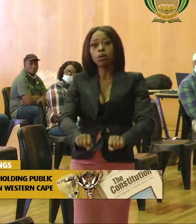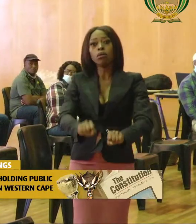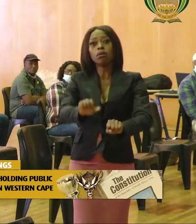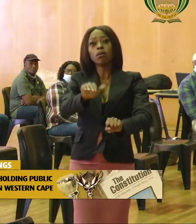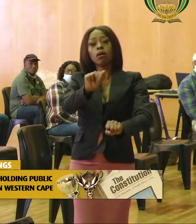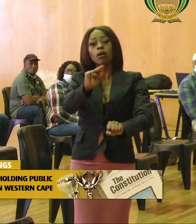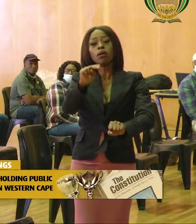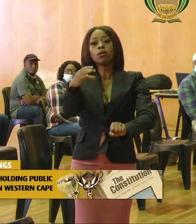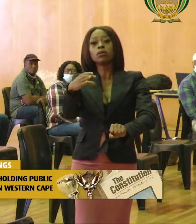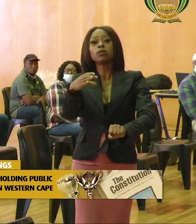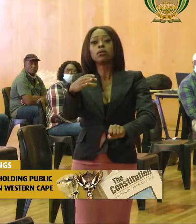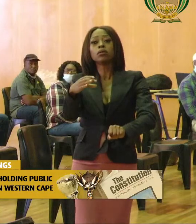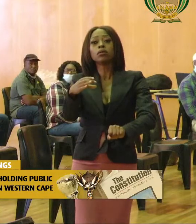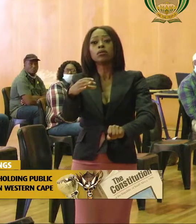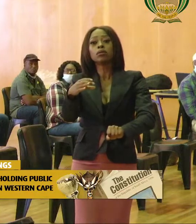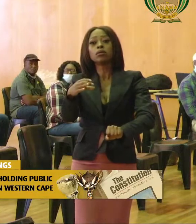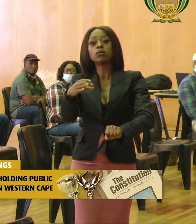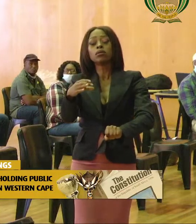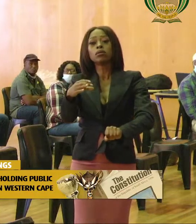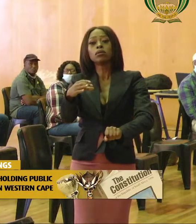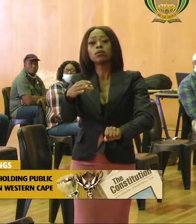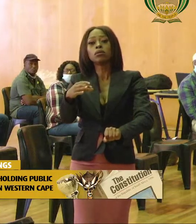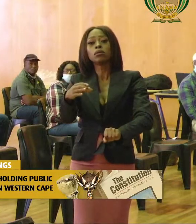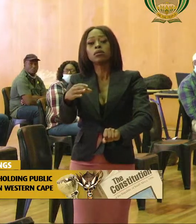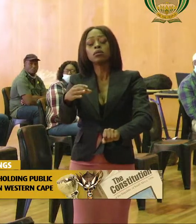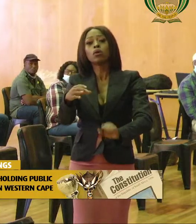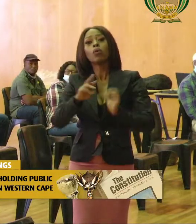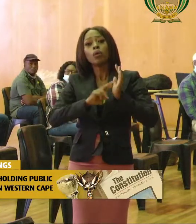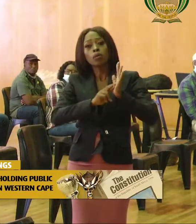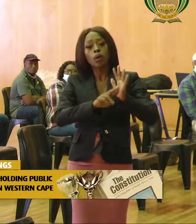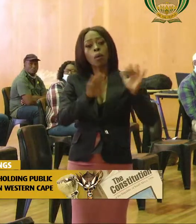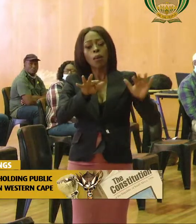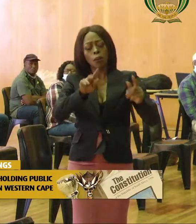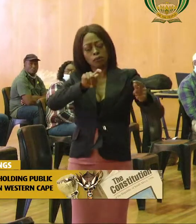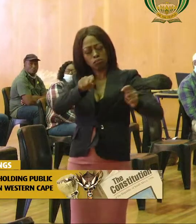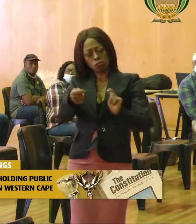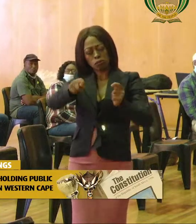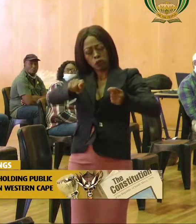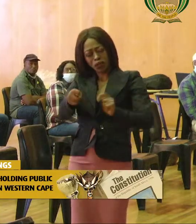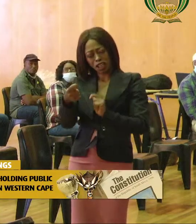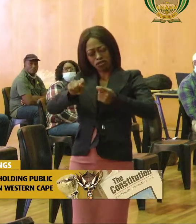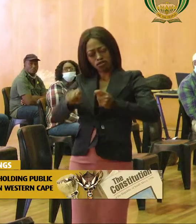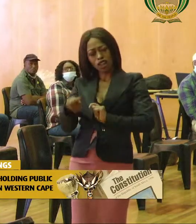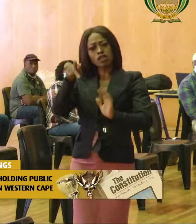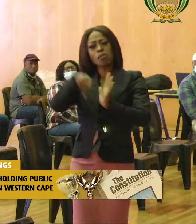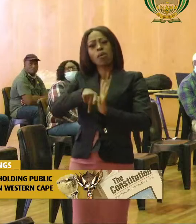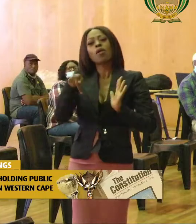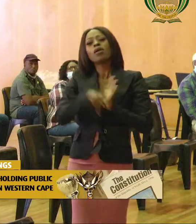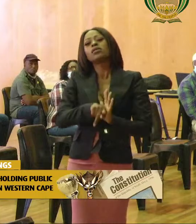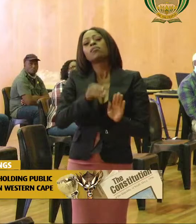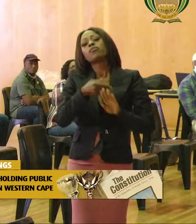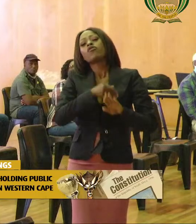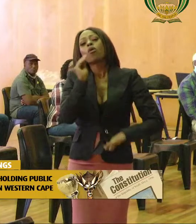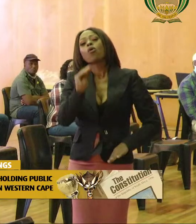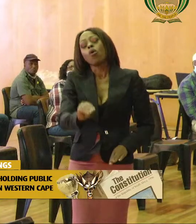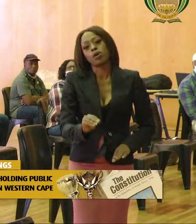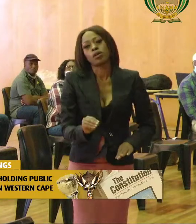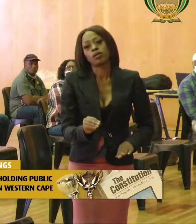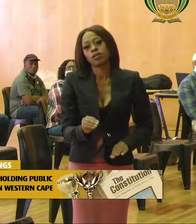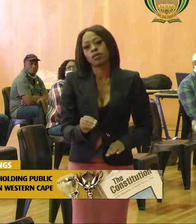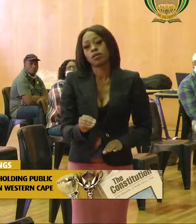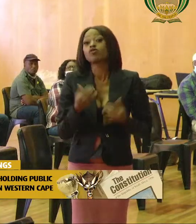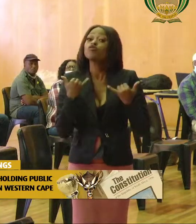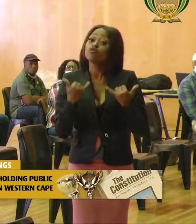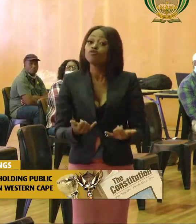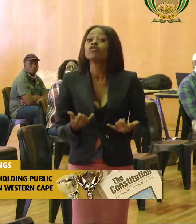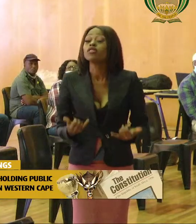wabantu umbutho ophethwe ngu-ANC watshintsha zonke ii-policies ezazikhona ngaphambili.